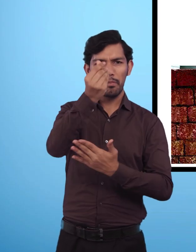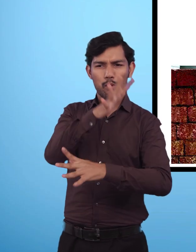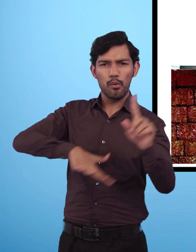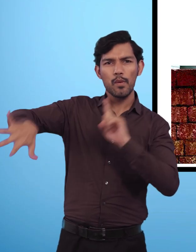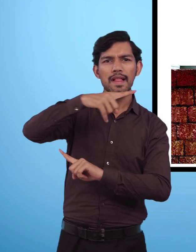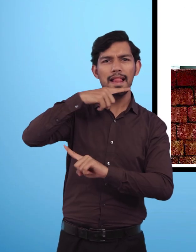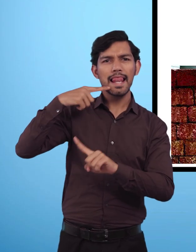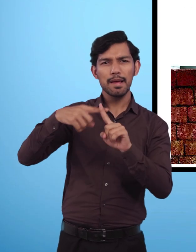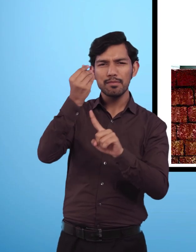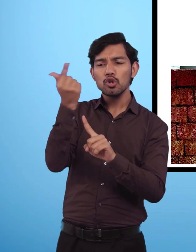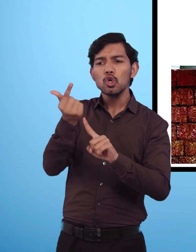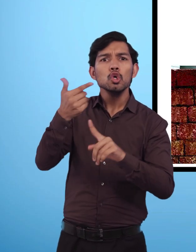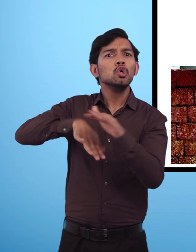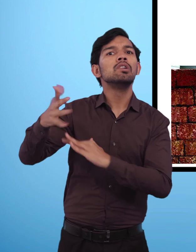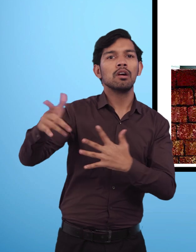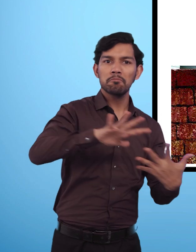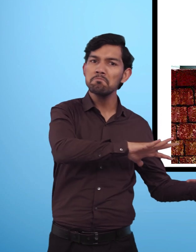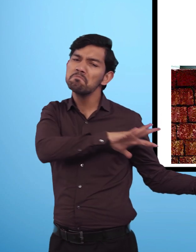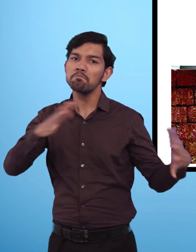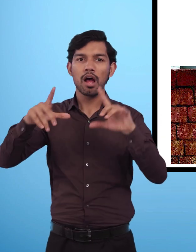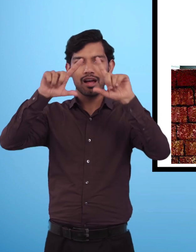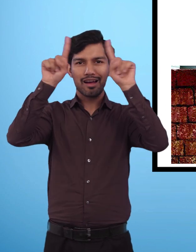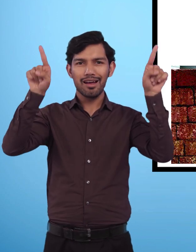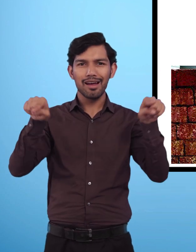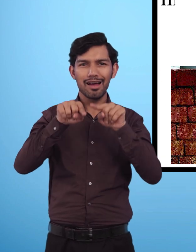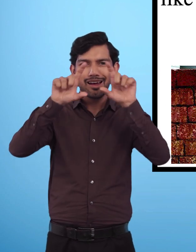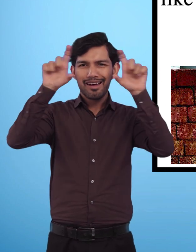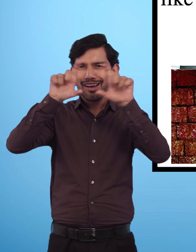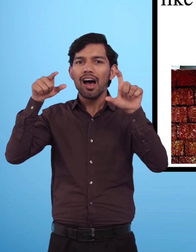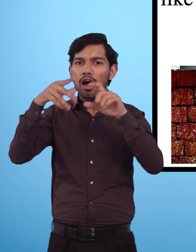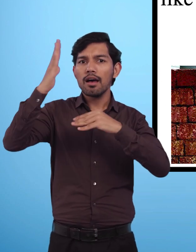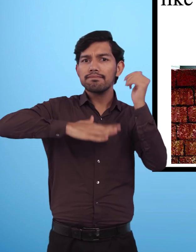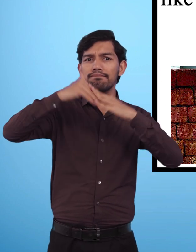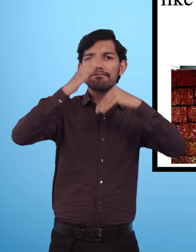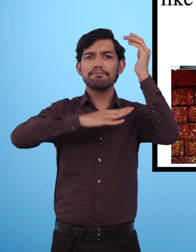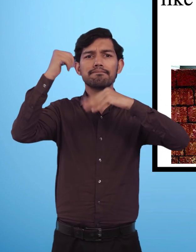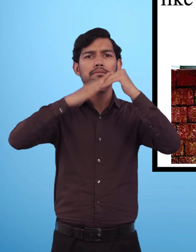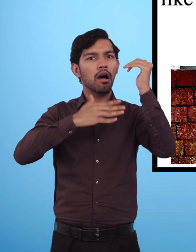and laterite can be used as a building material like bricks.